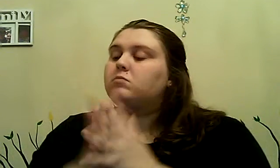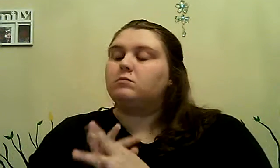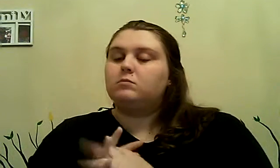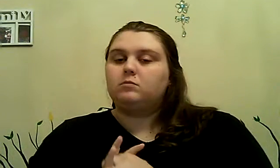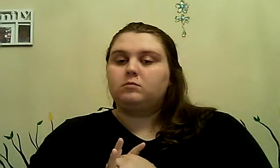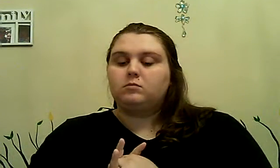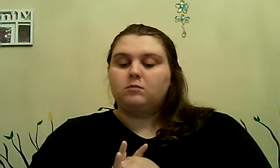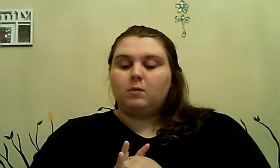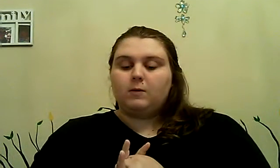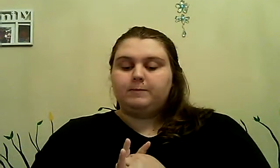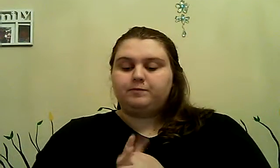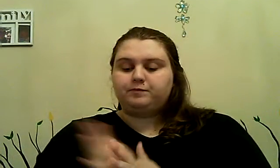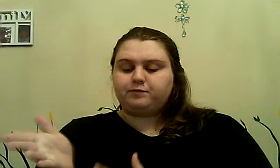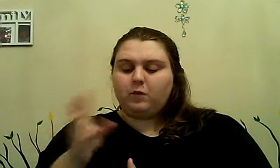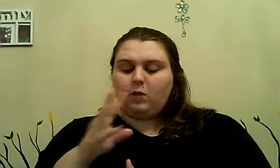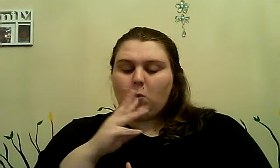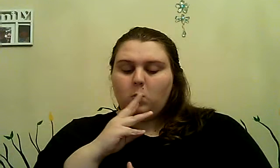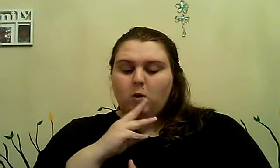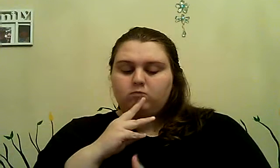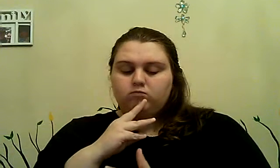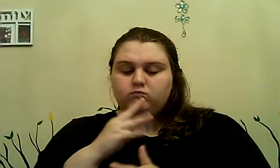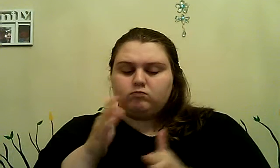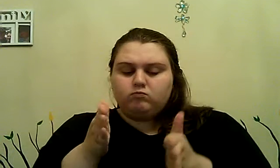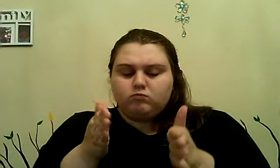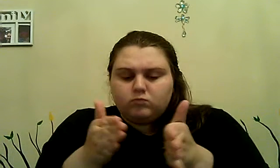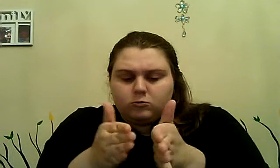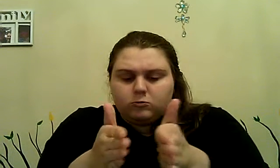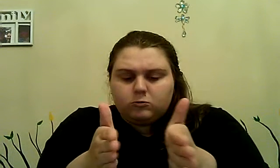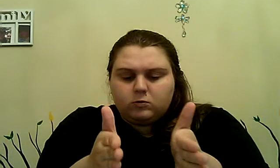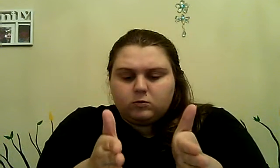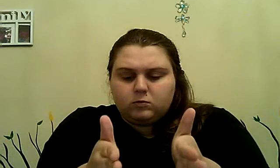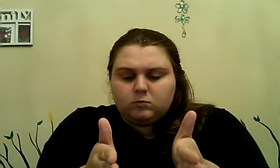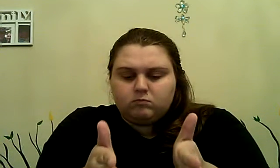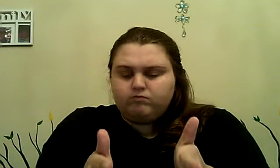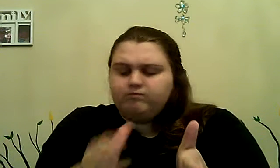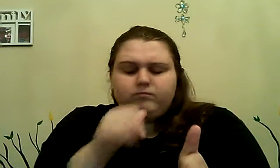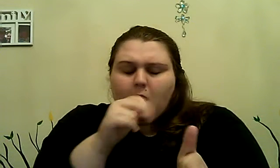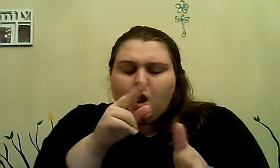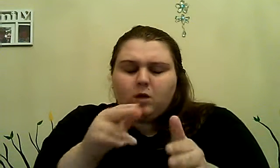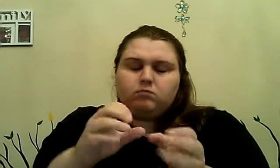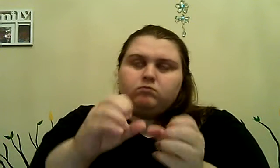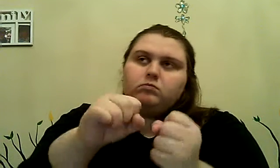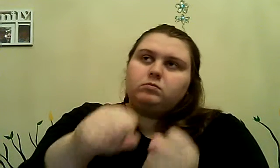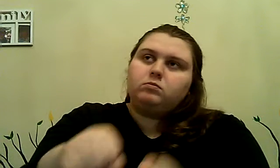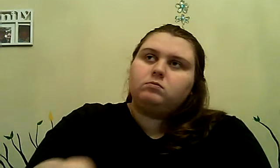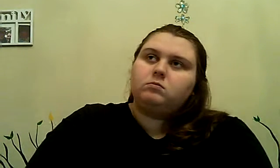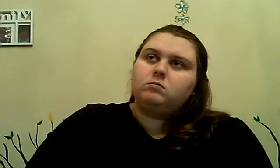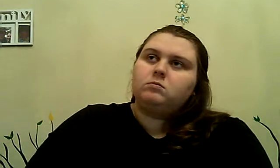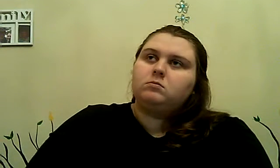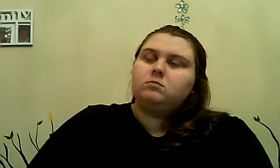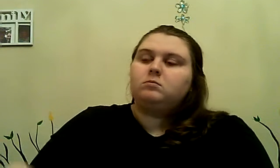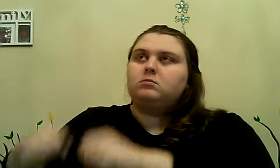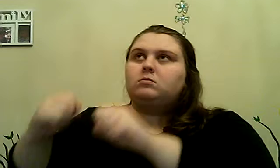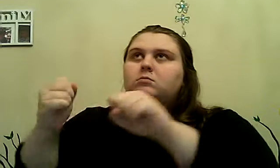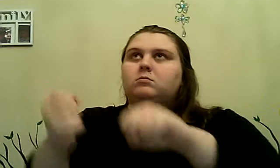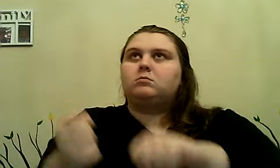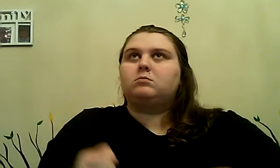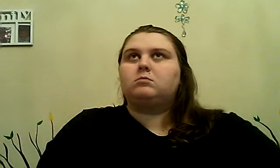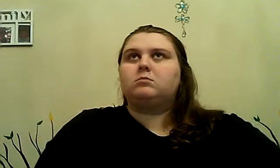long, narrow bay, and as we paddled, we weren't in any hurry. We knew that we were going to find a campsite. The sun was starting to set. It was really